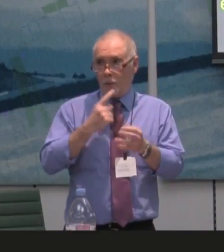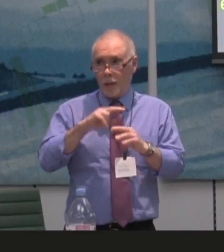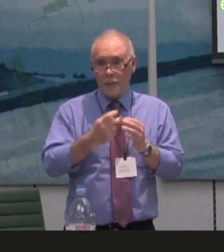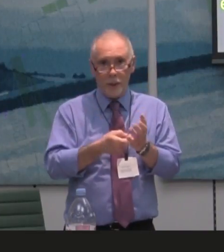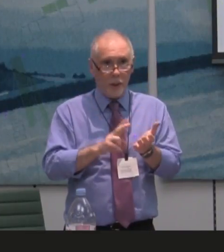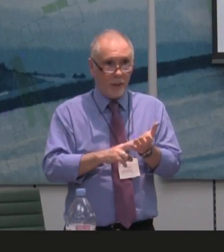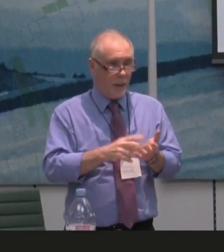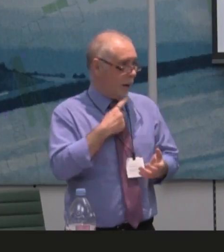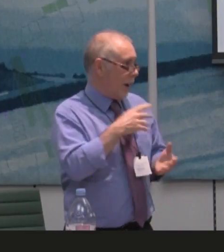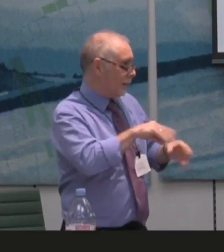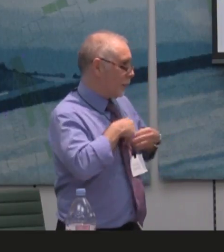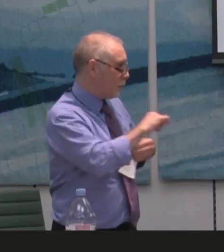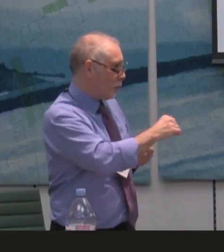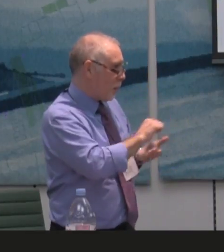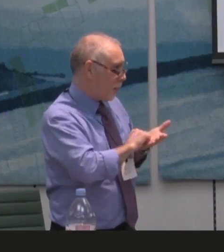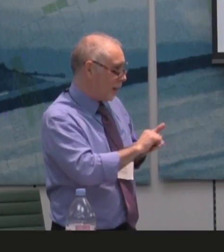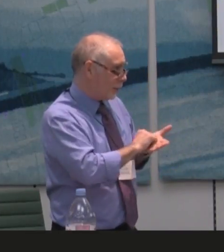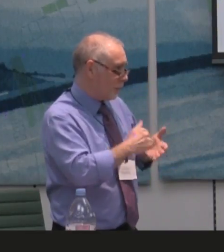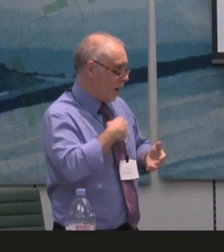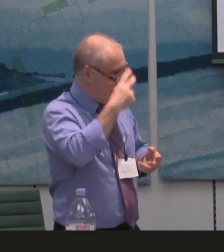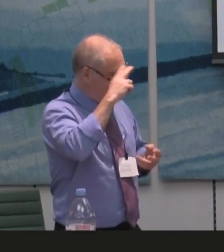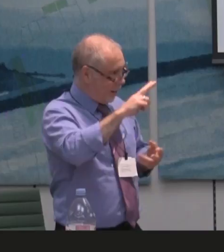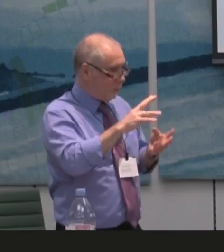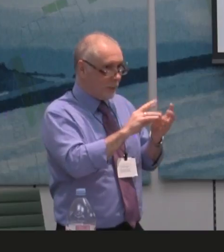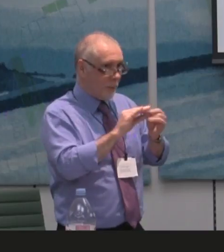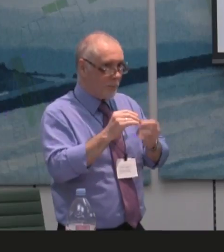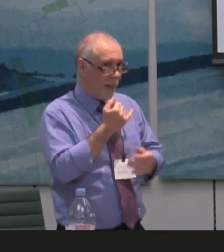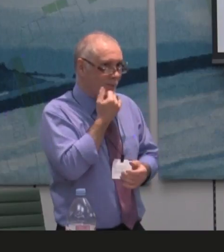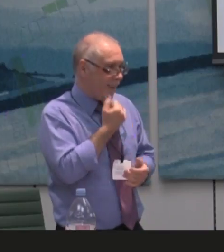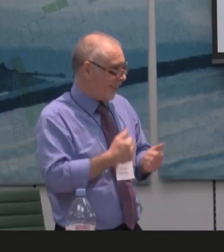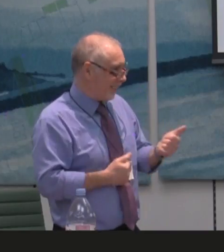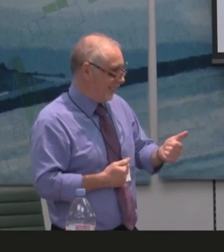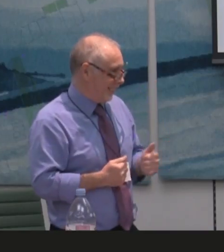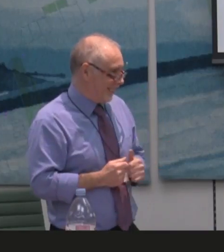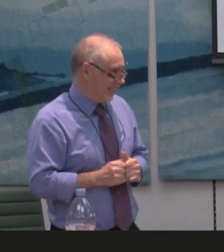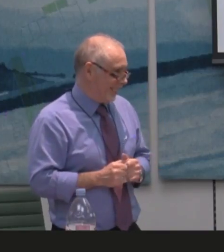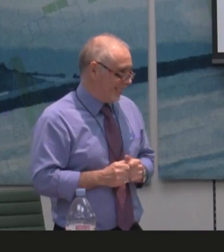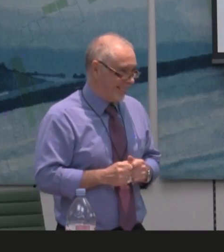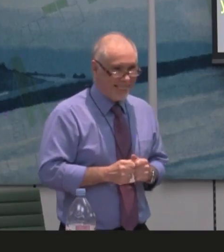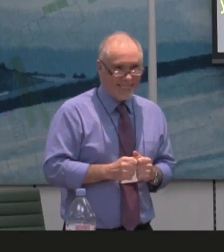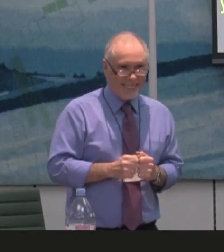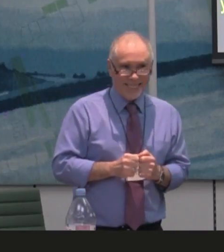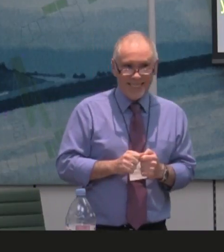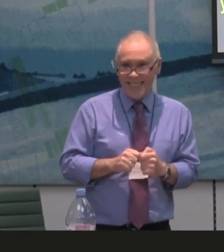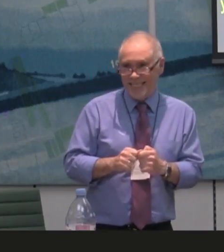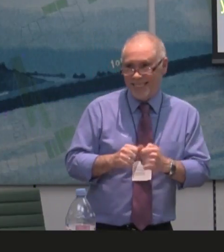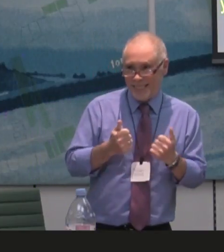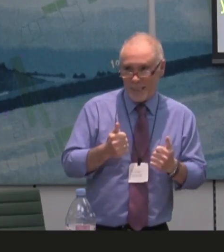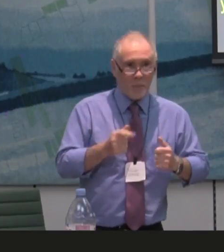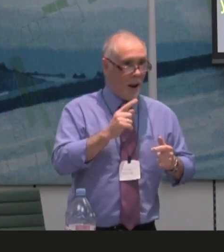So my name is Paul Redfern, and I accept your apology, Sean, for my name being spelled wrong on the agenda. Thank